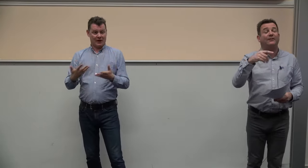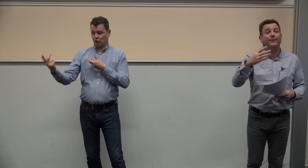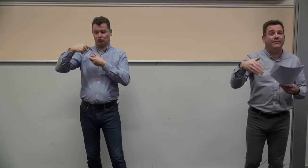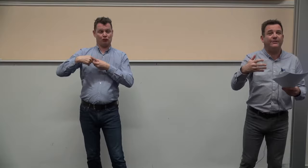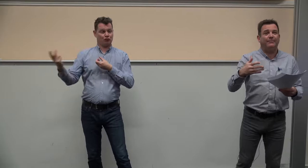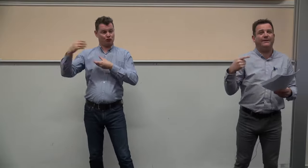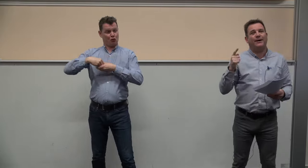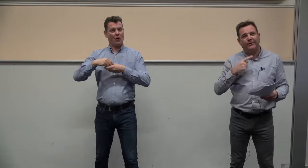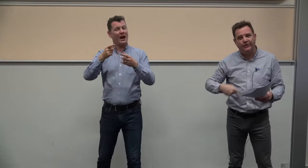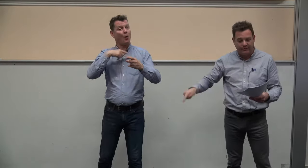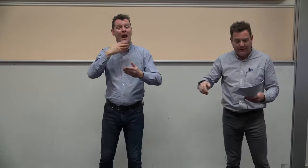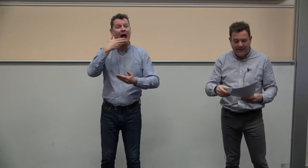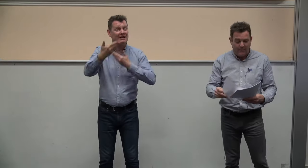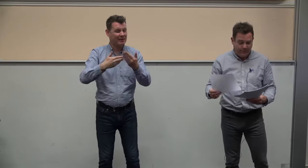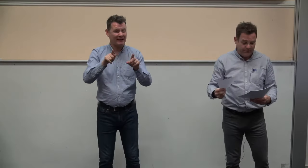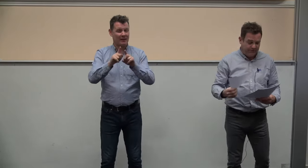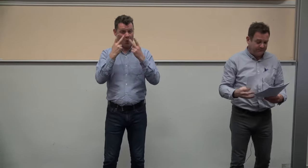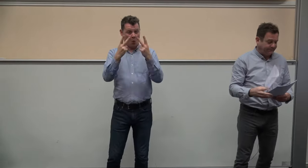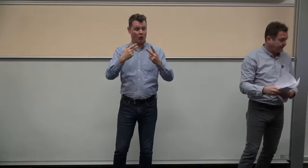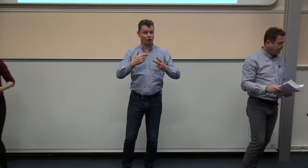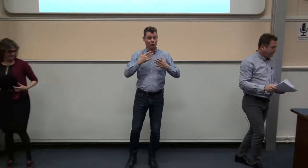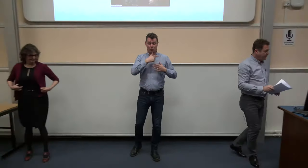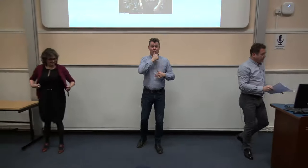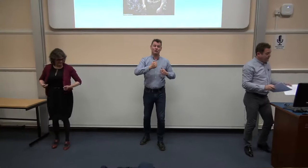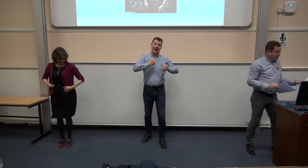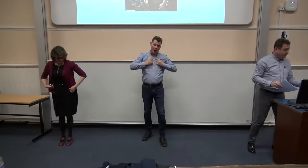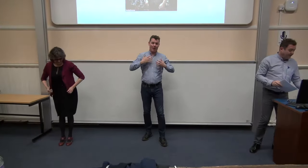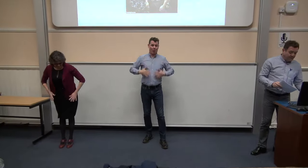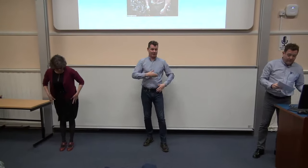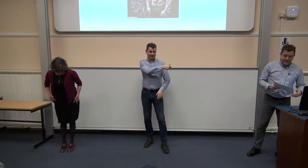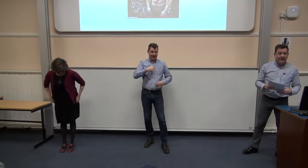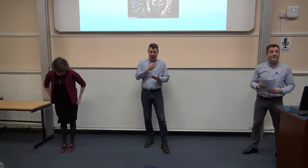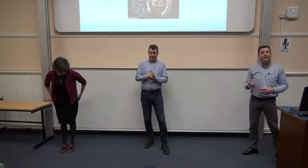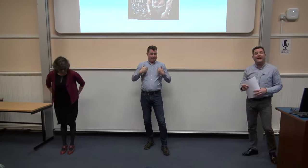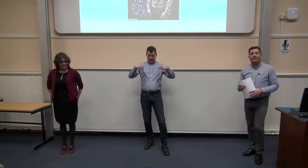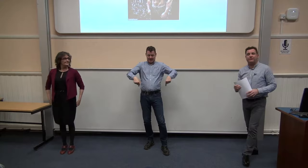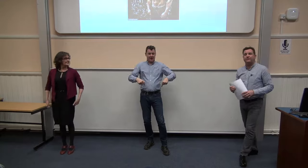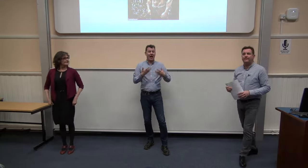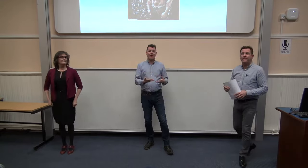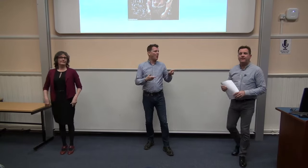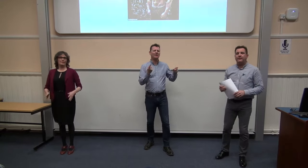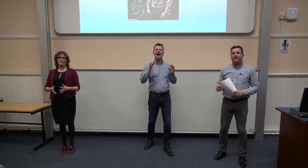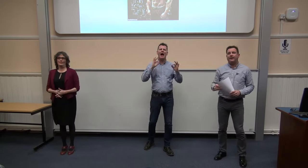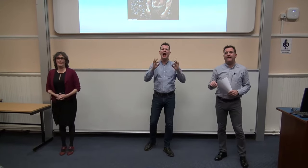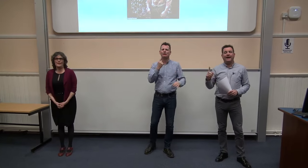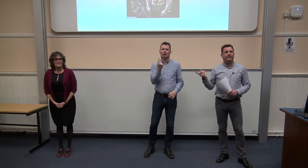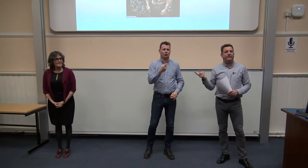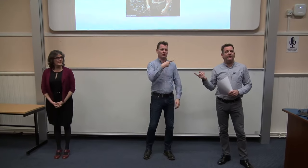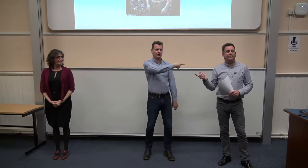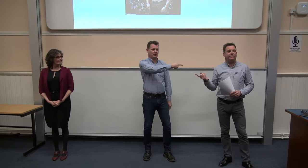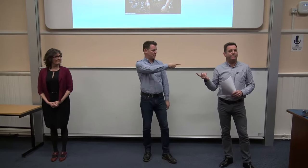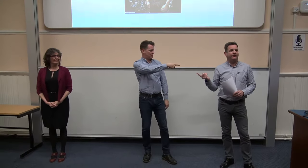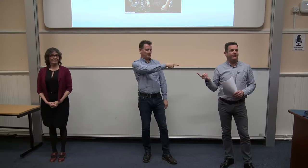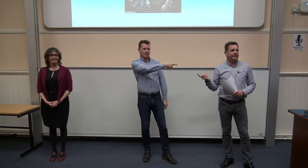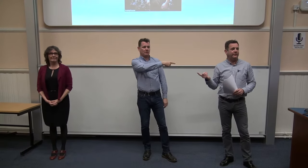going to explain the same thing, but I'm going to use our bodies. So at the moment, I'm the actor, and Andy